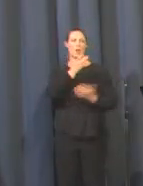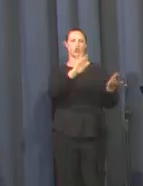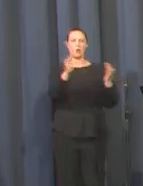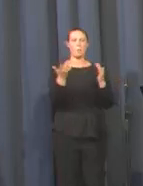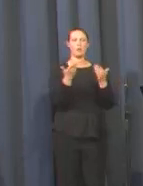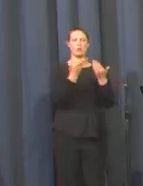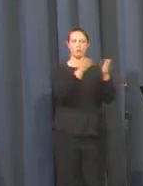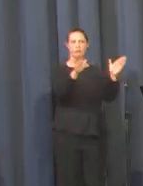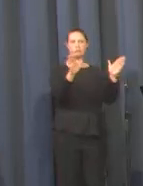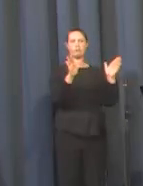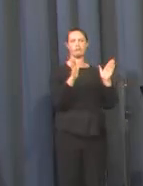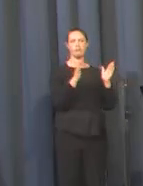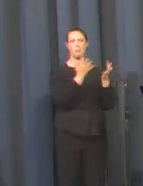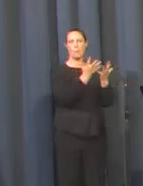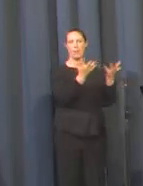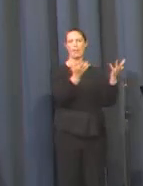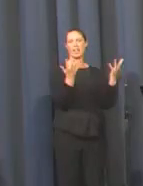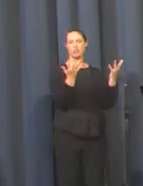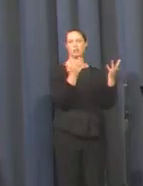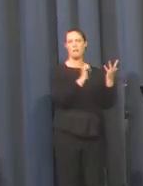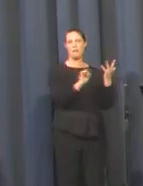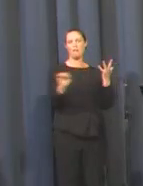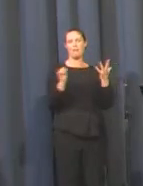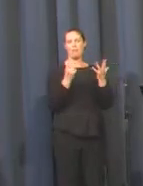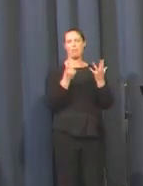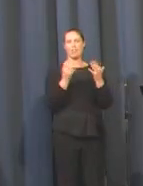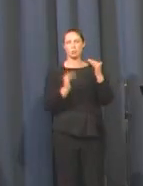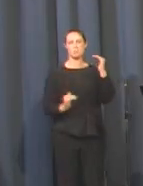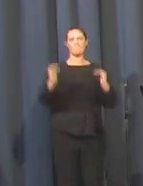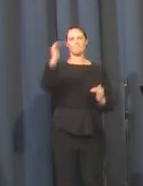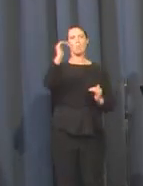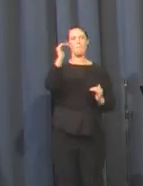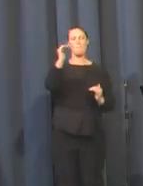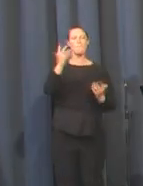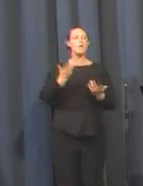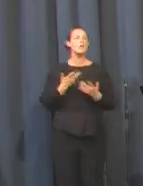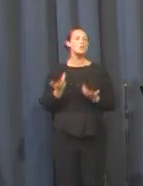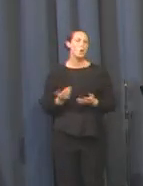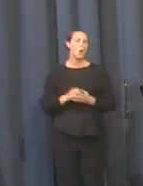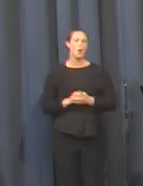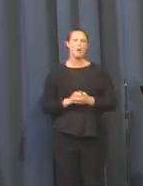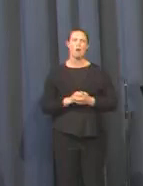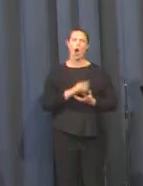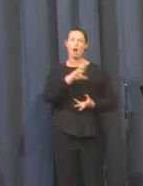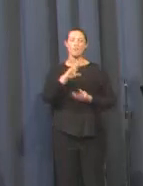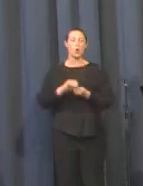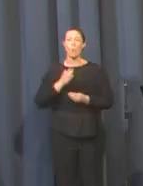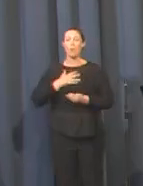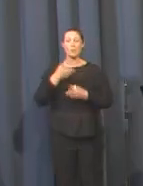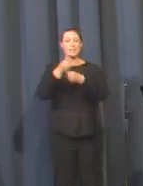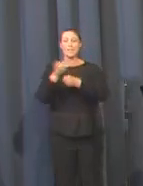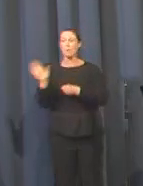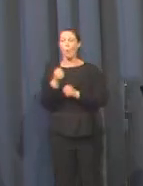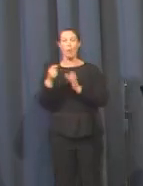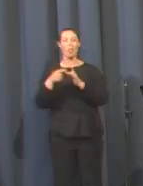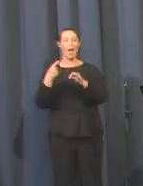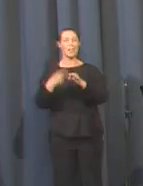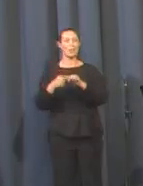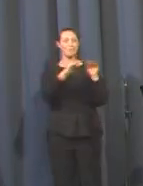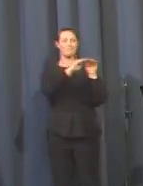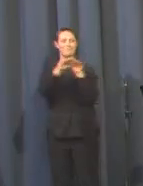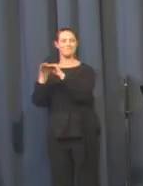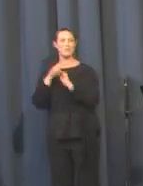different people being tested. And so overall, you know, we don't want to lose any IQ points, of course,